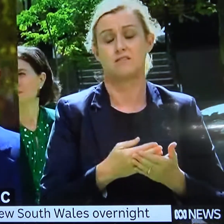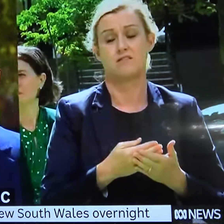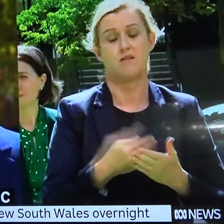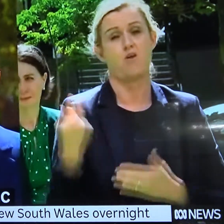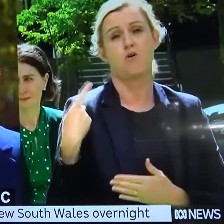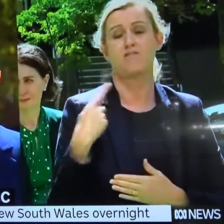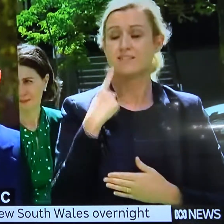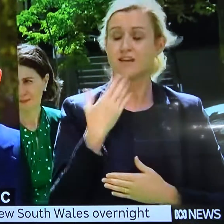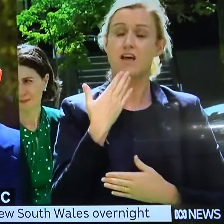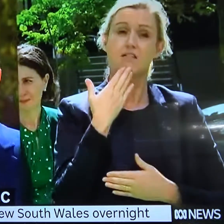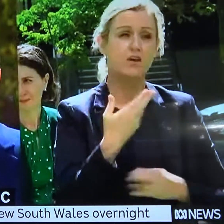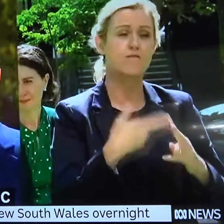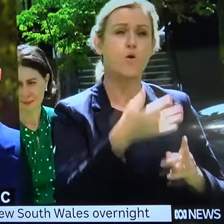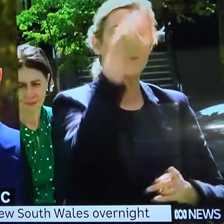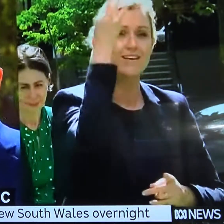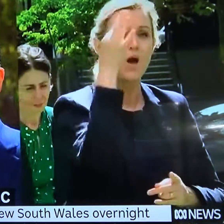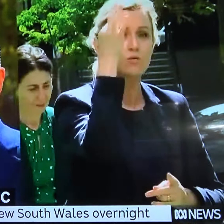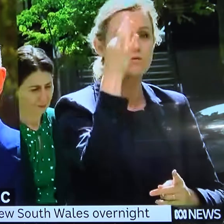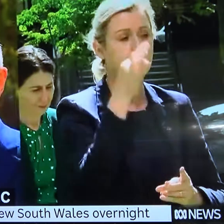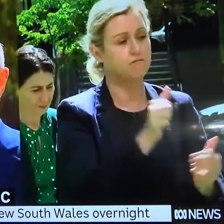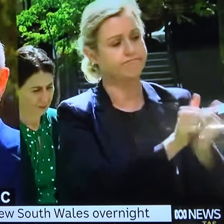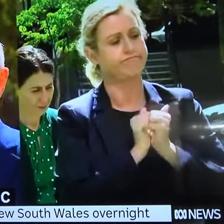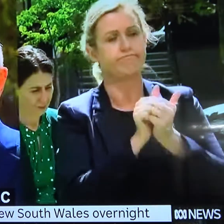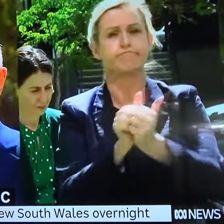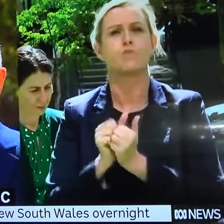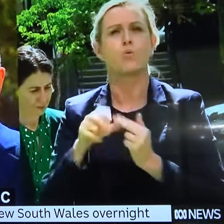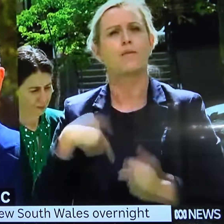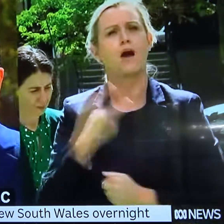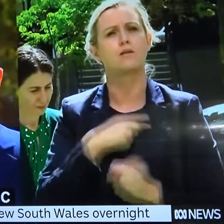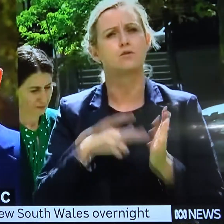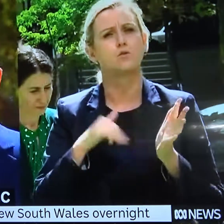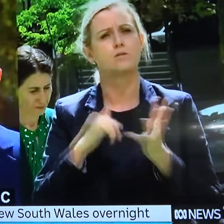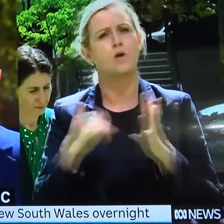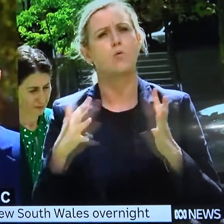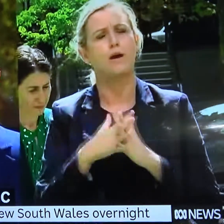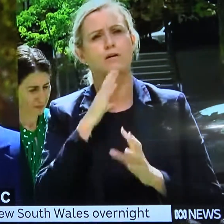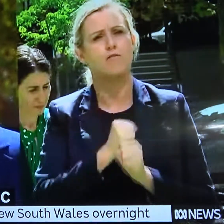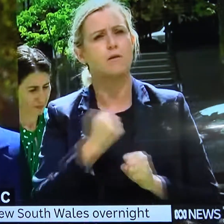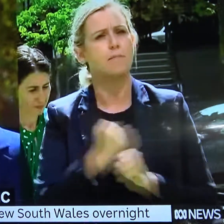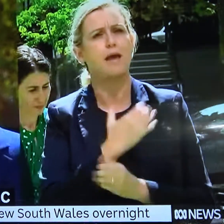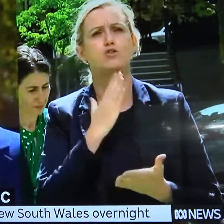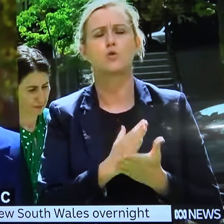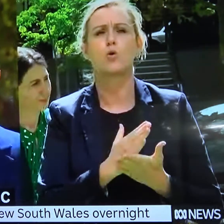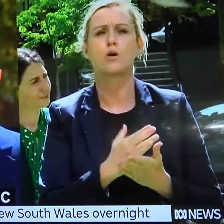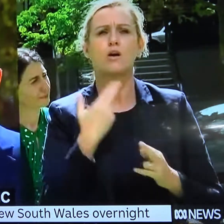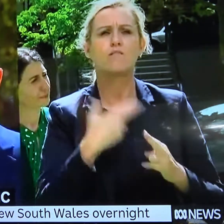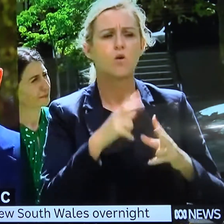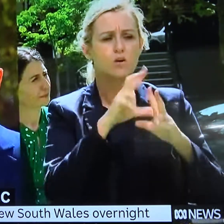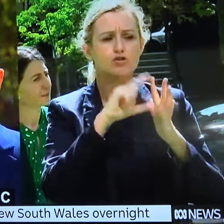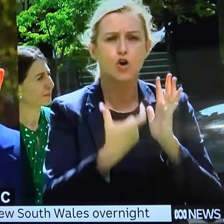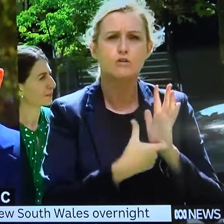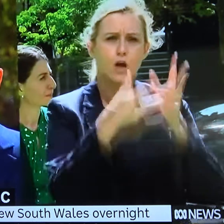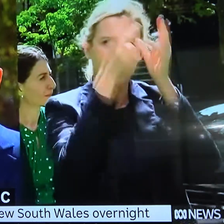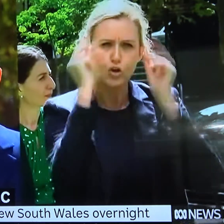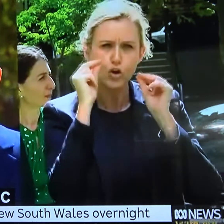who have come on board and joined the state government's efforts to make sure that our health workers can get free car